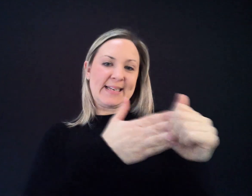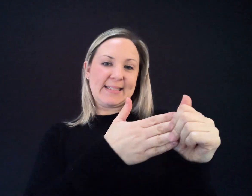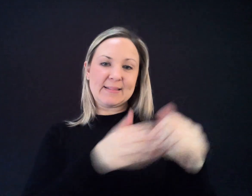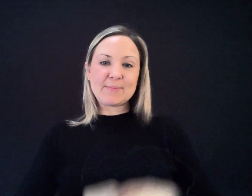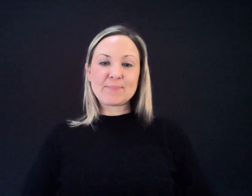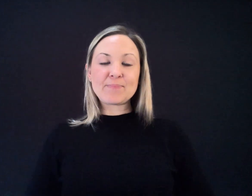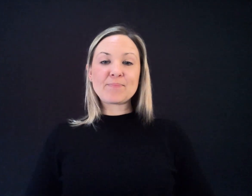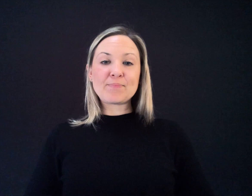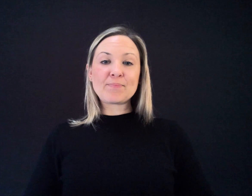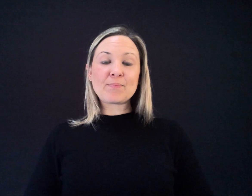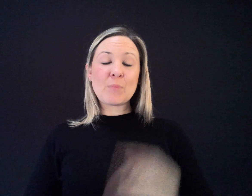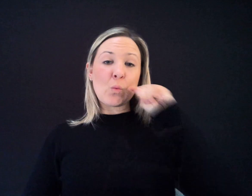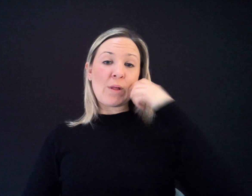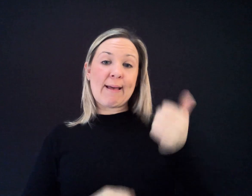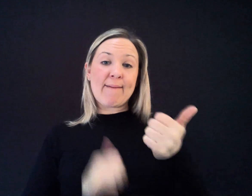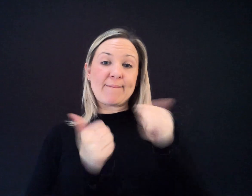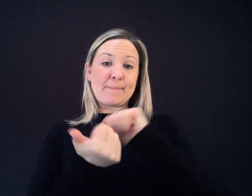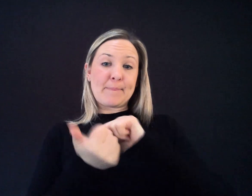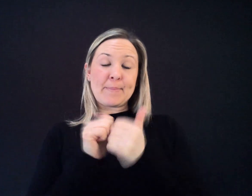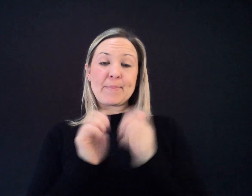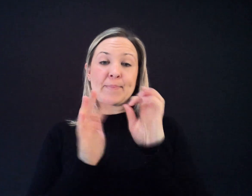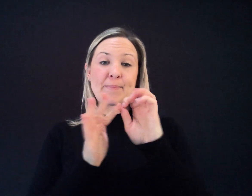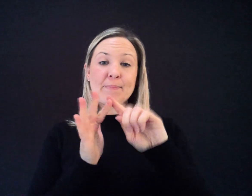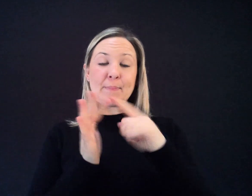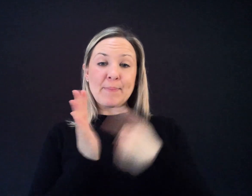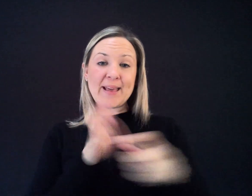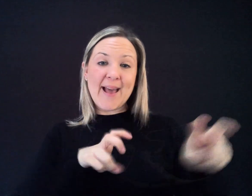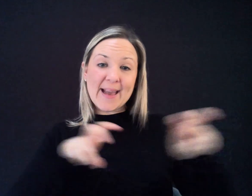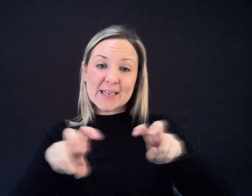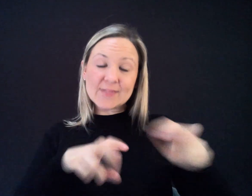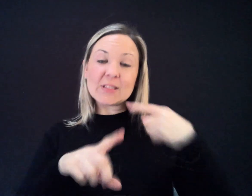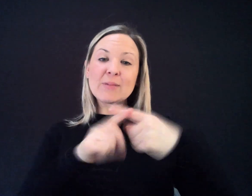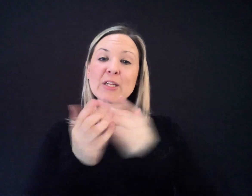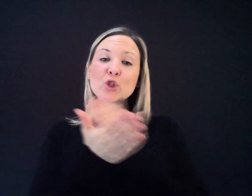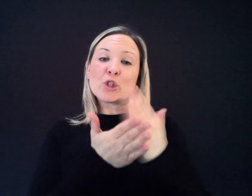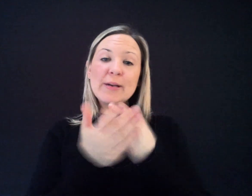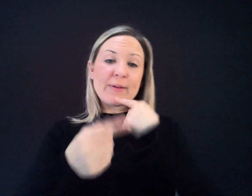There will be peer-to-peer activities and sharing of information by members of the community.